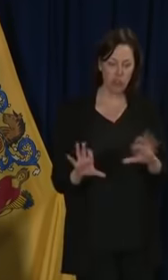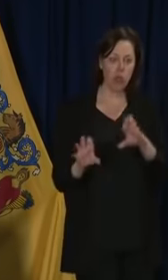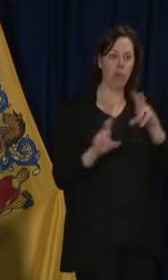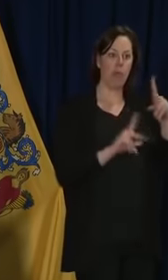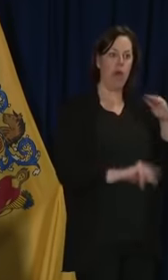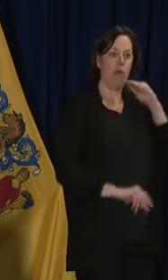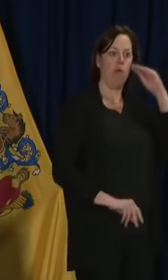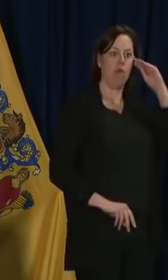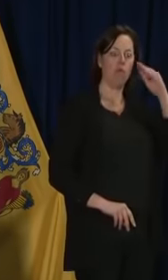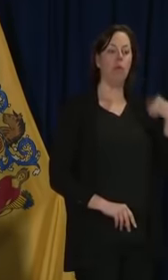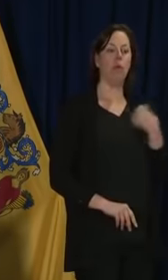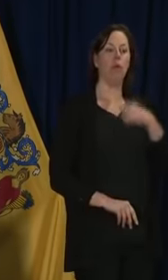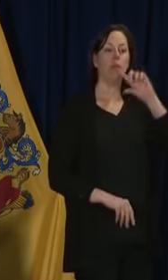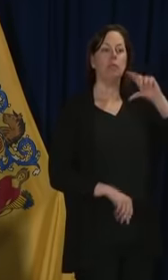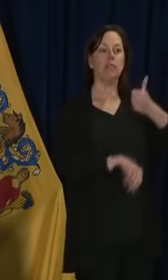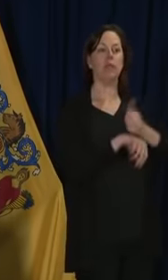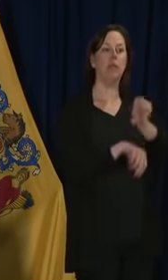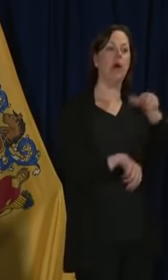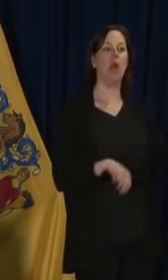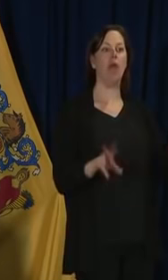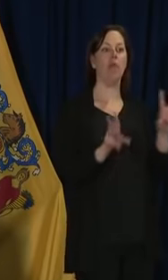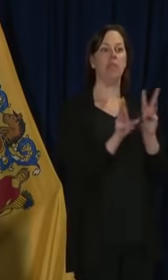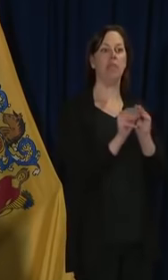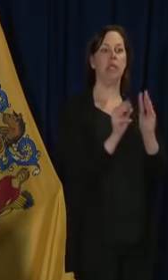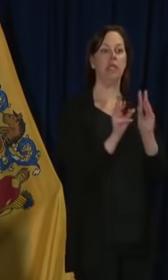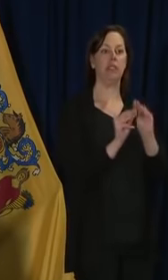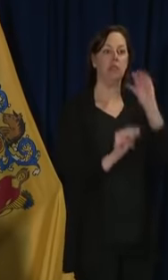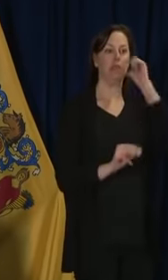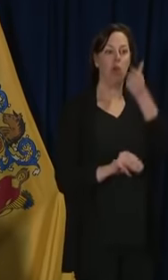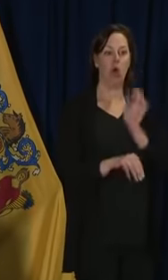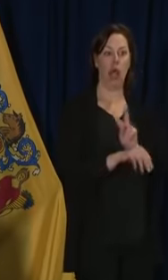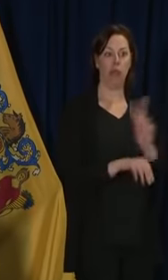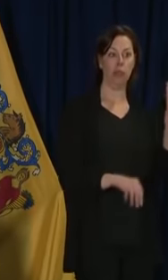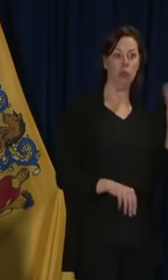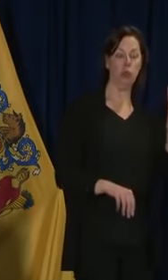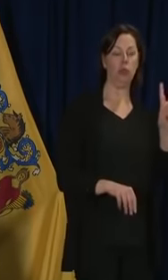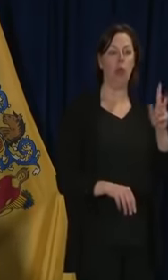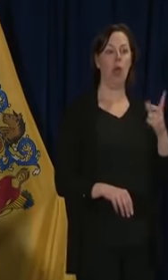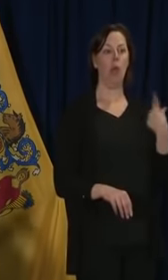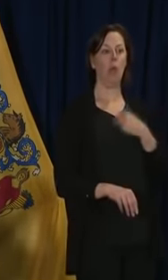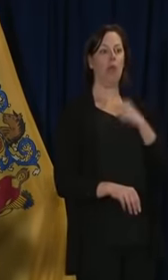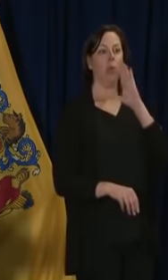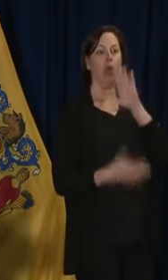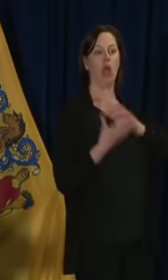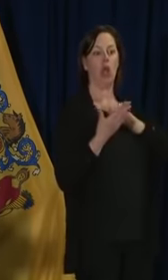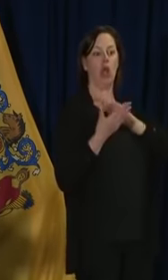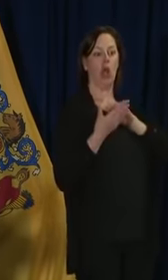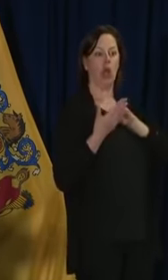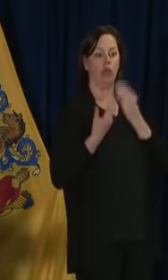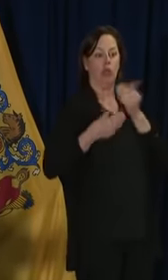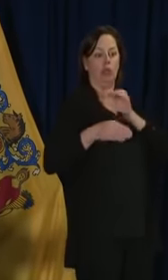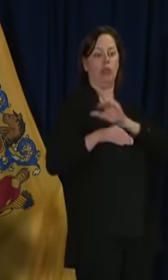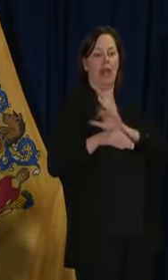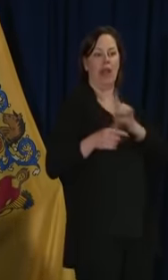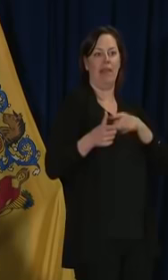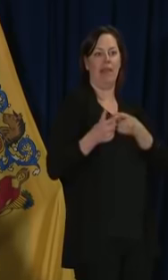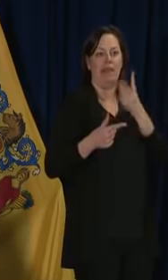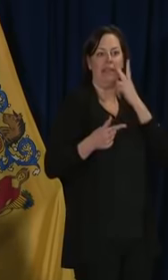have a good amount of sense of what happened overnight, and we'll go from there. Please, a couple more